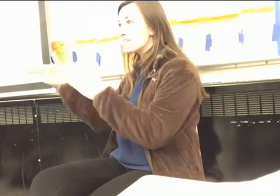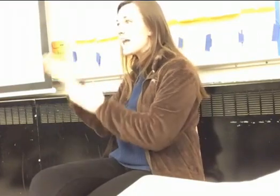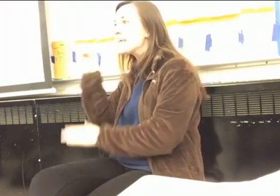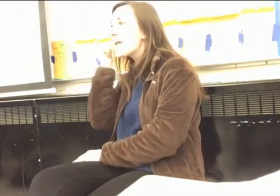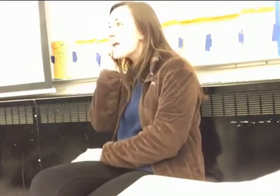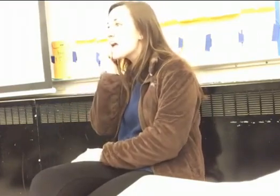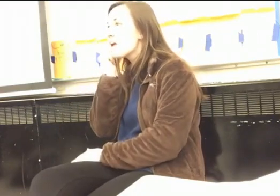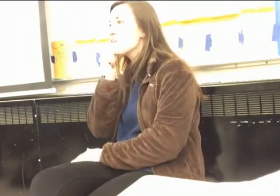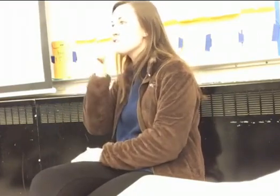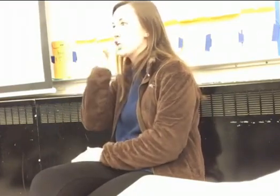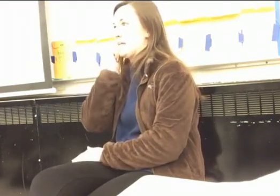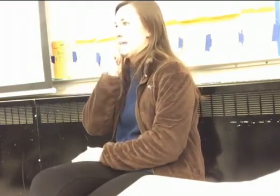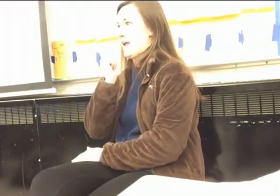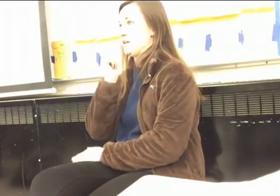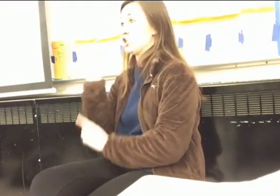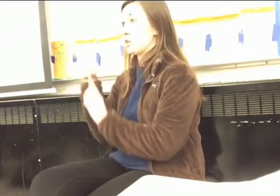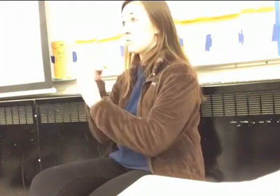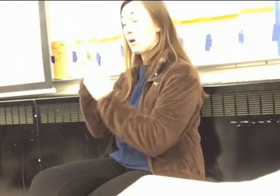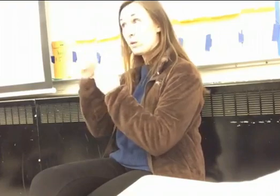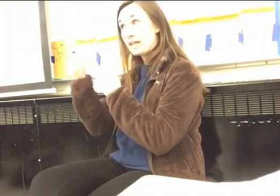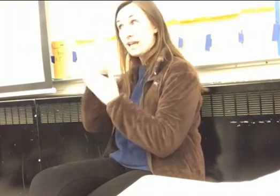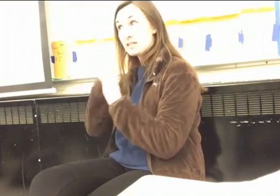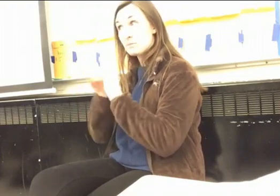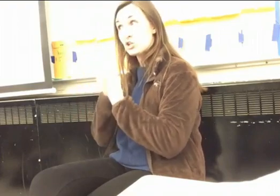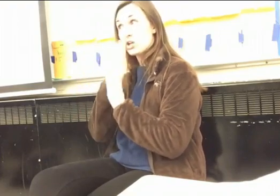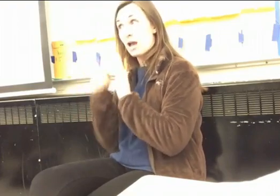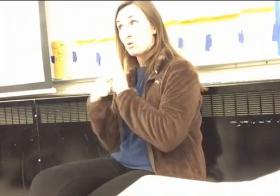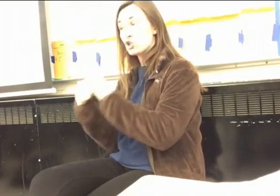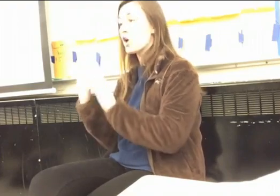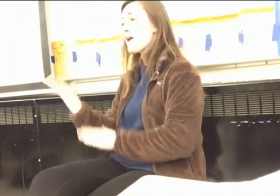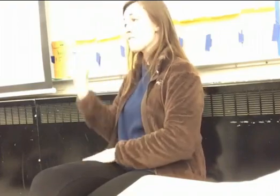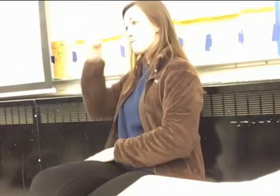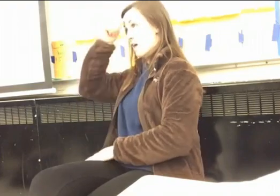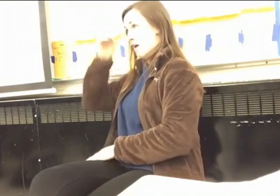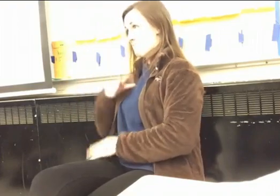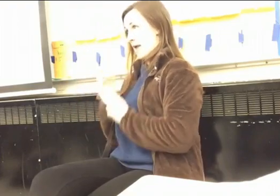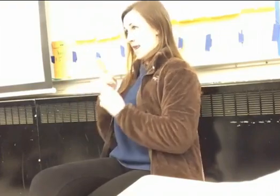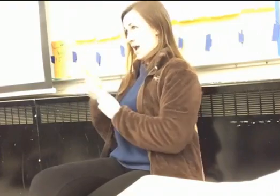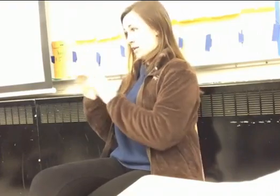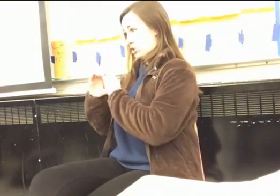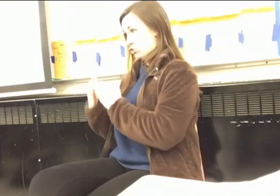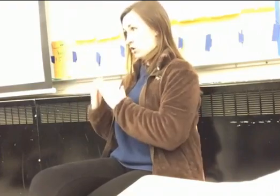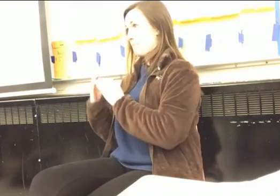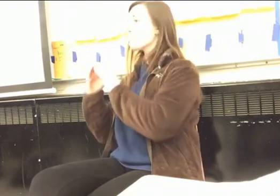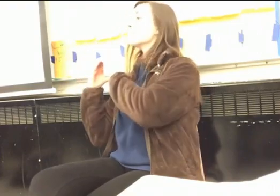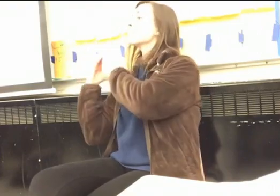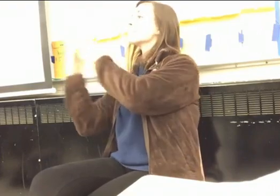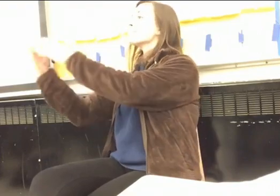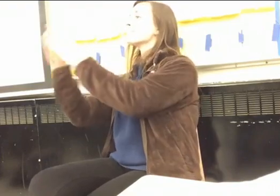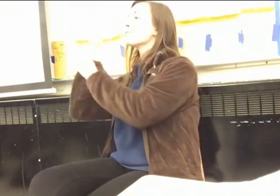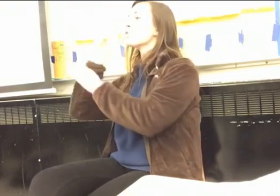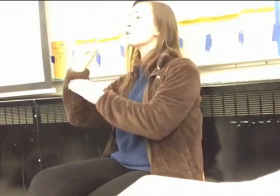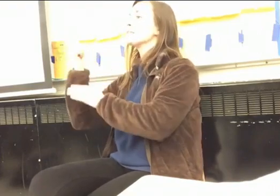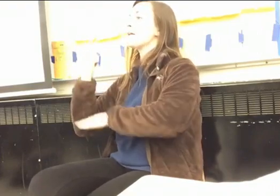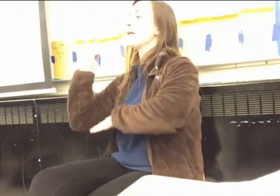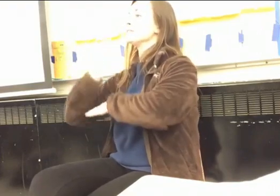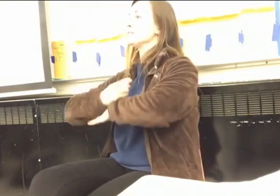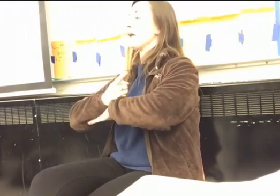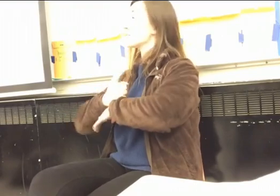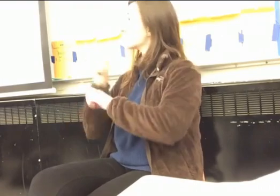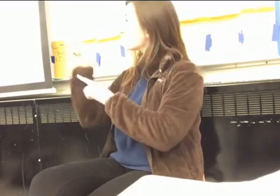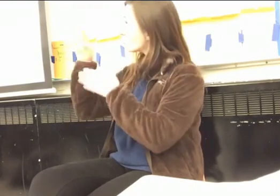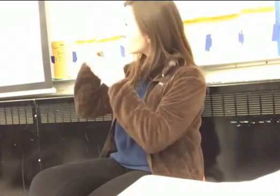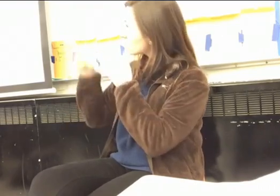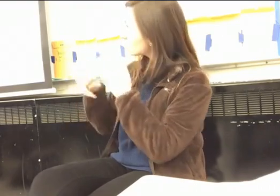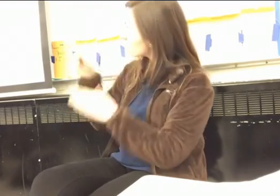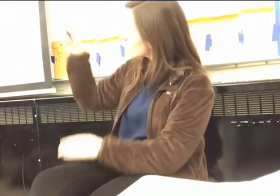the point where this next picture I'm going to show you, 5-man hunting group went out for 10 days. This is their